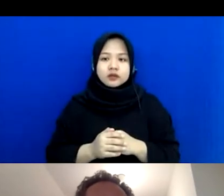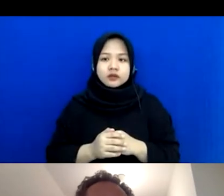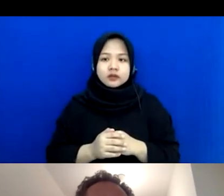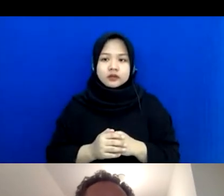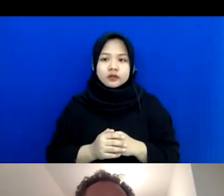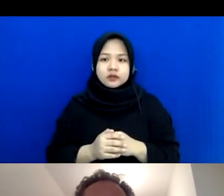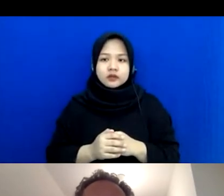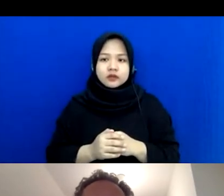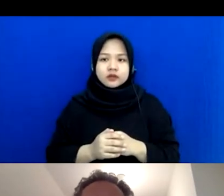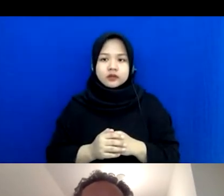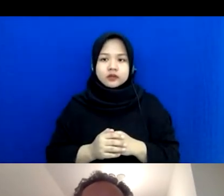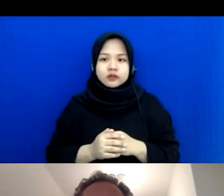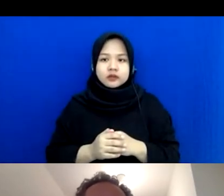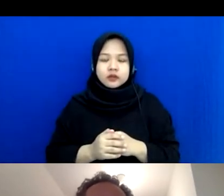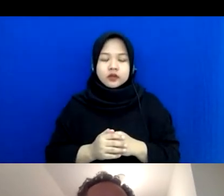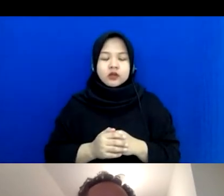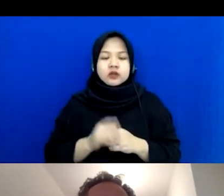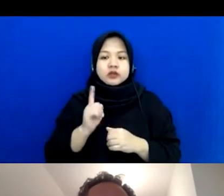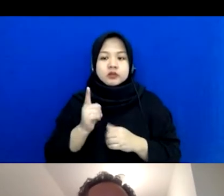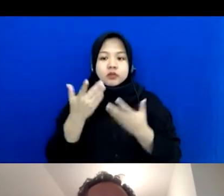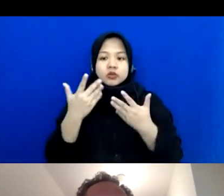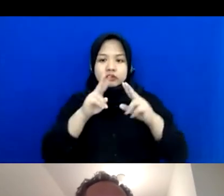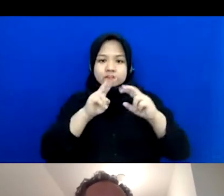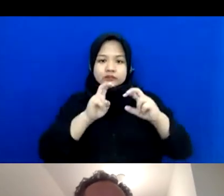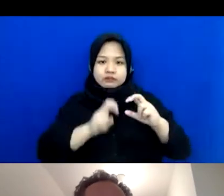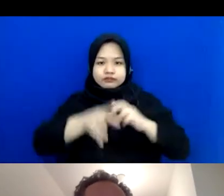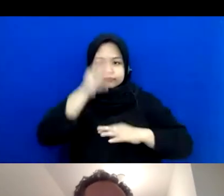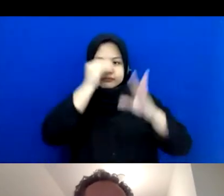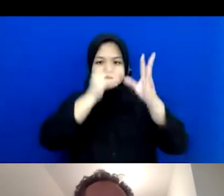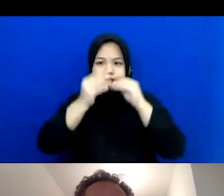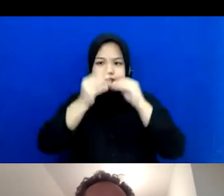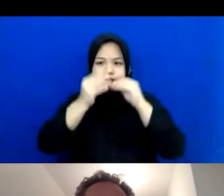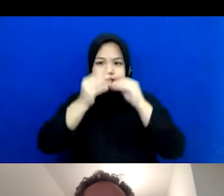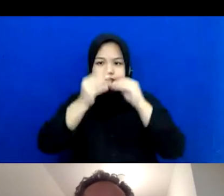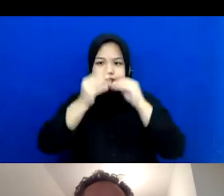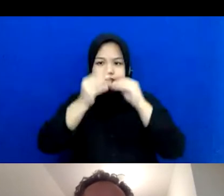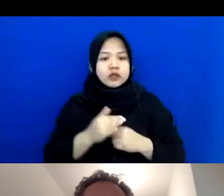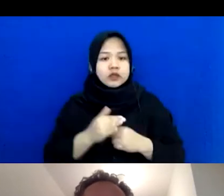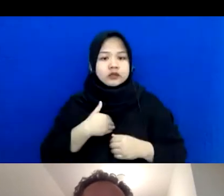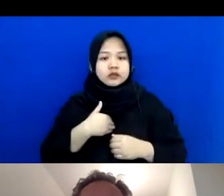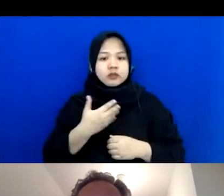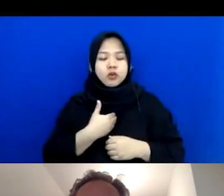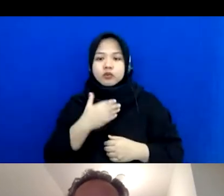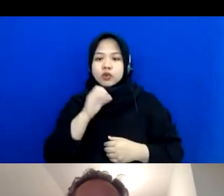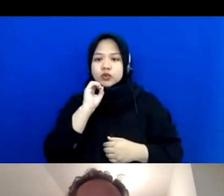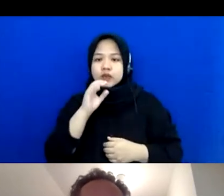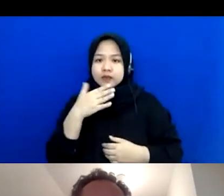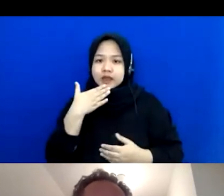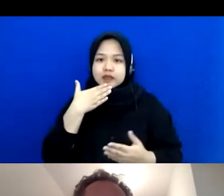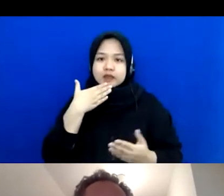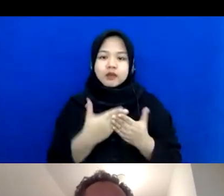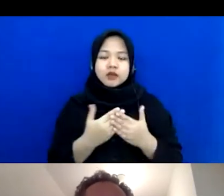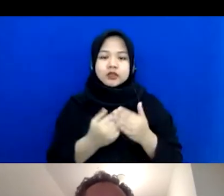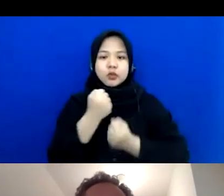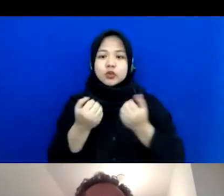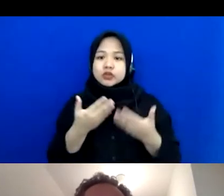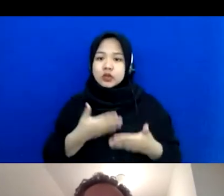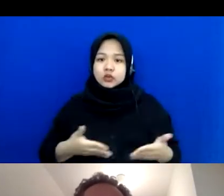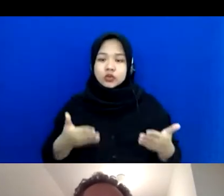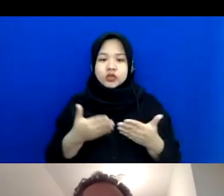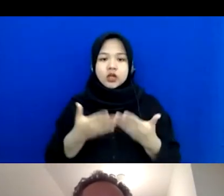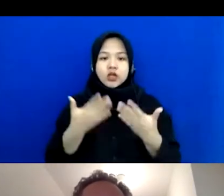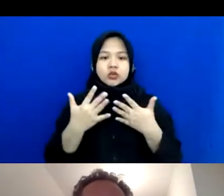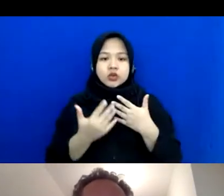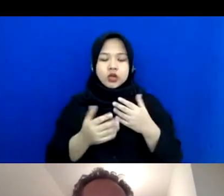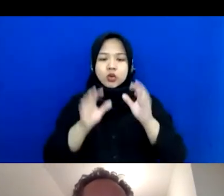been an incredible learning journey. And we would like to thank the social enterprises that are doing a